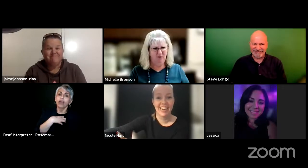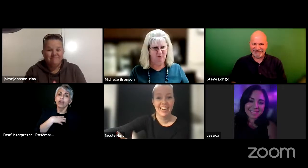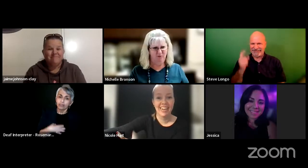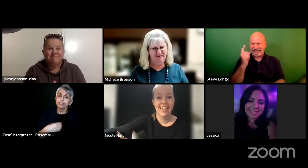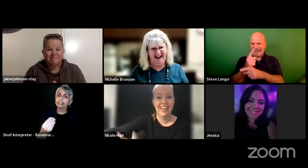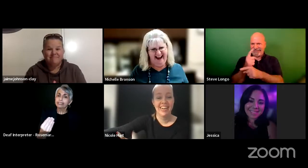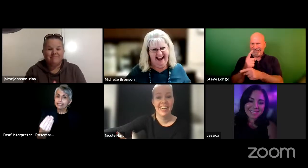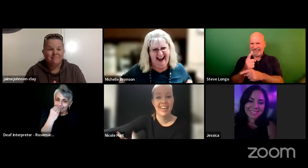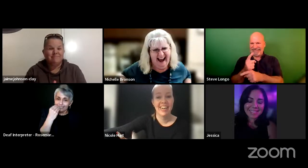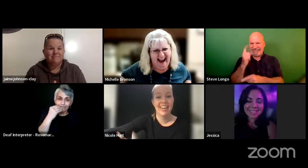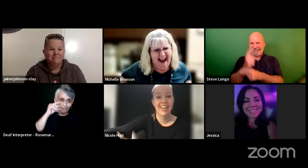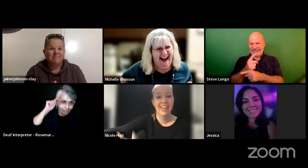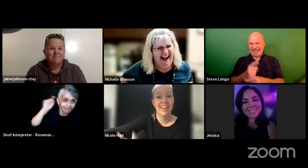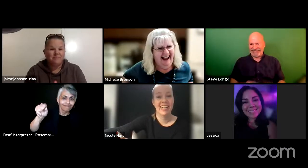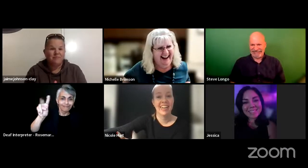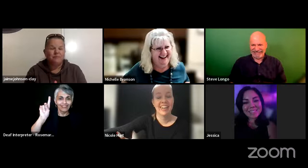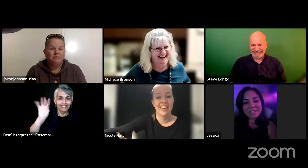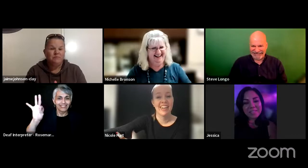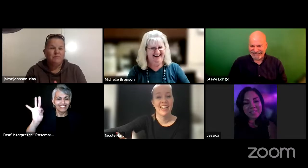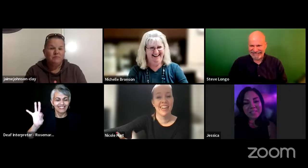leave us hungry.